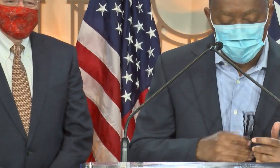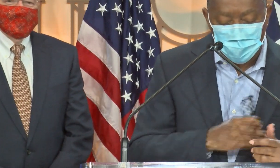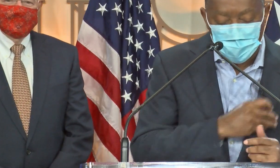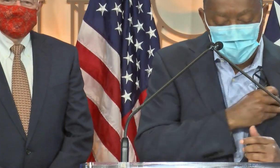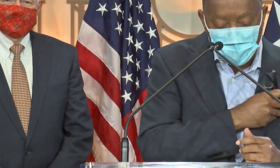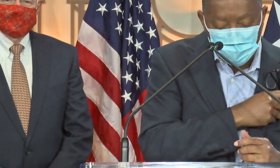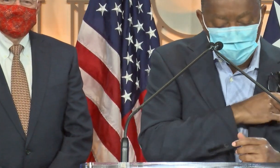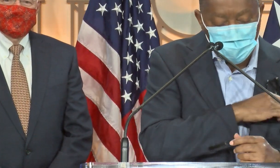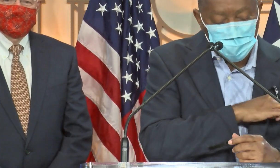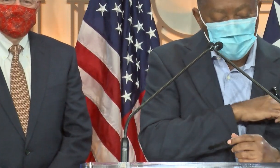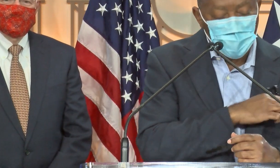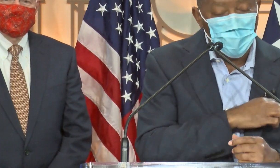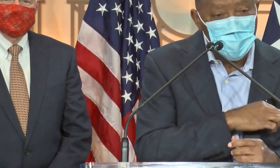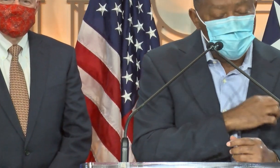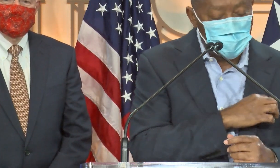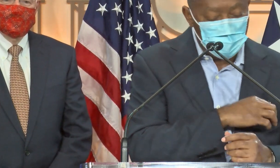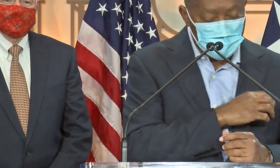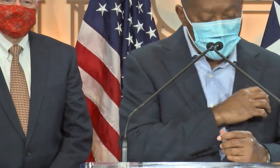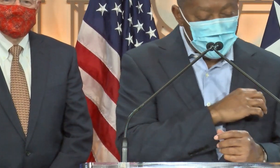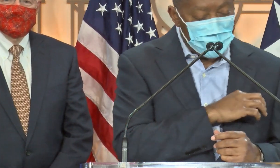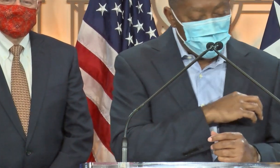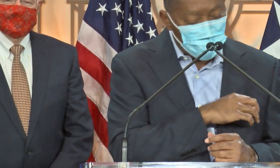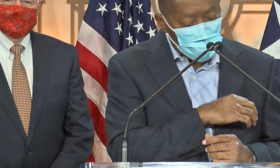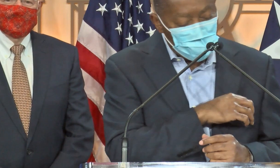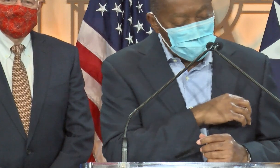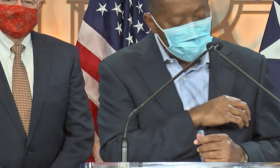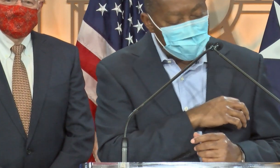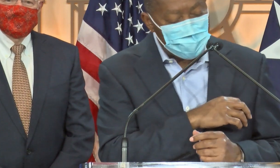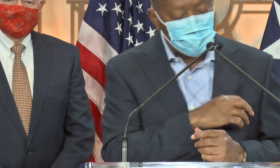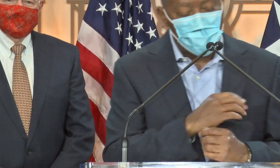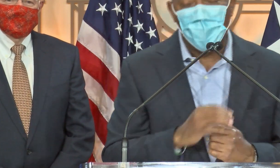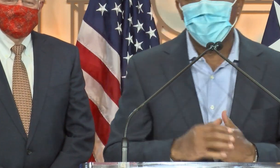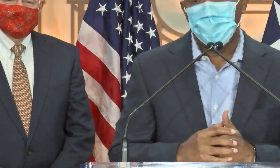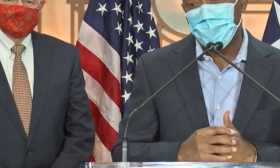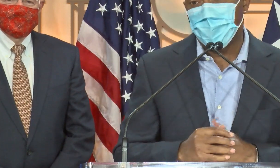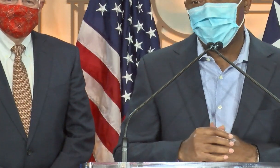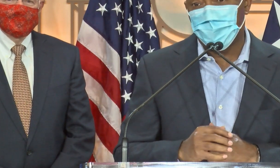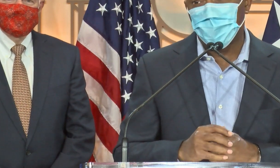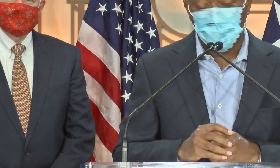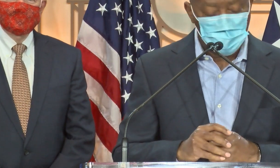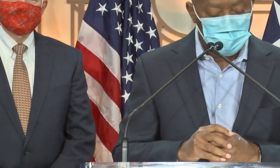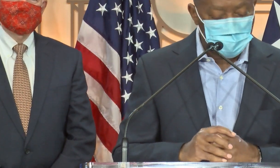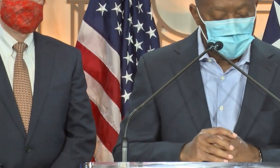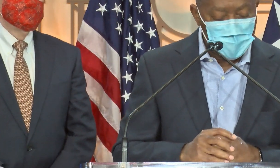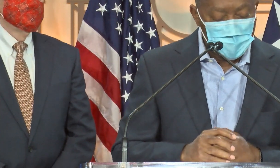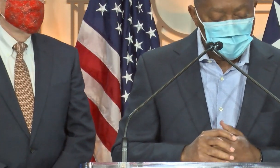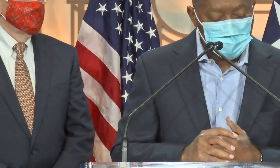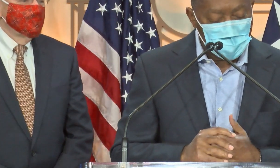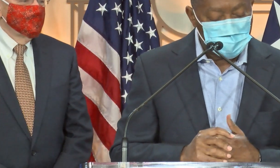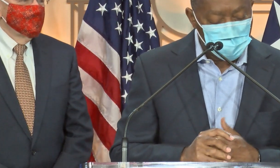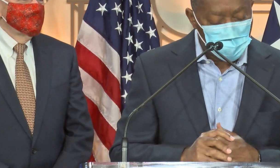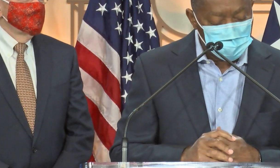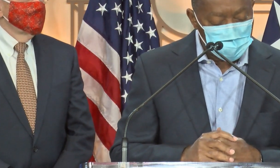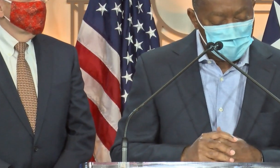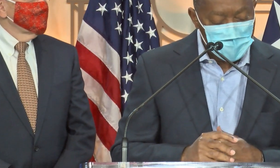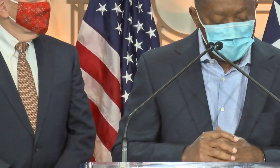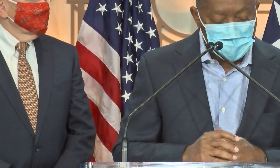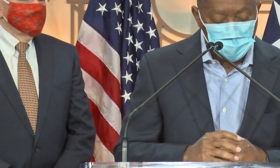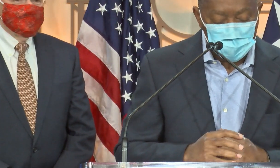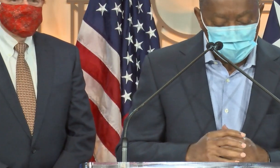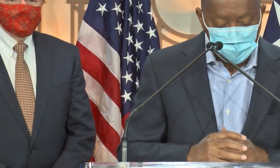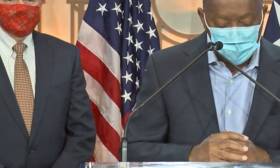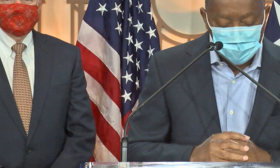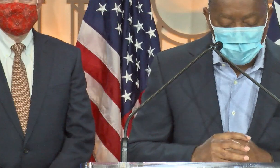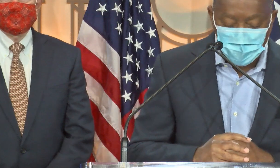event will feature national, regional, and local talent, all via virtual platforms,